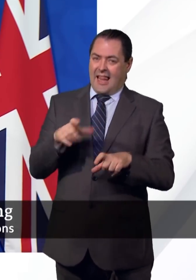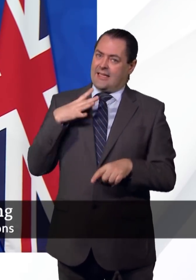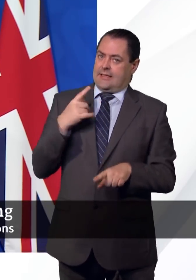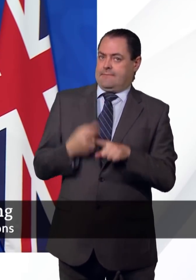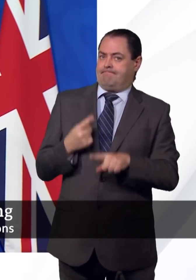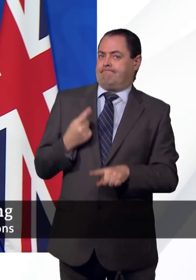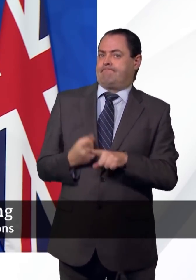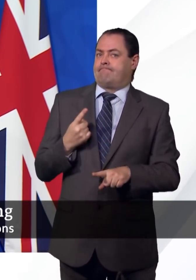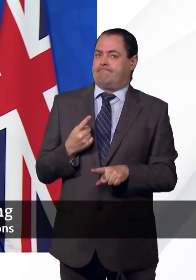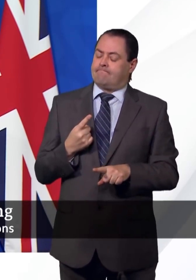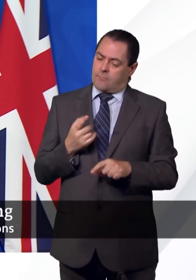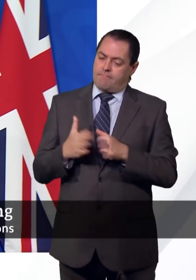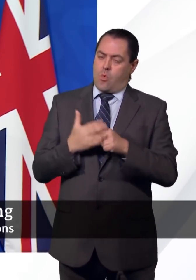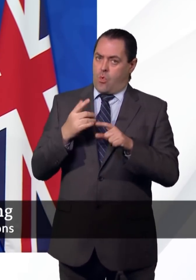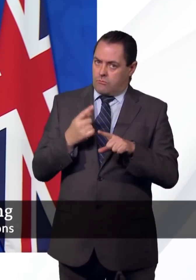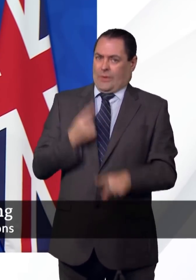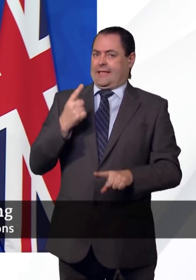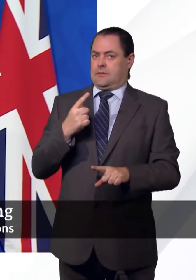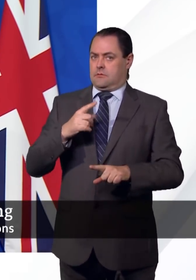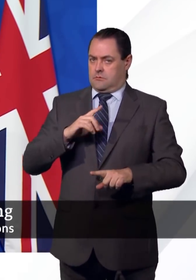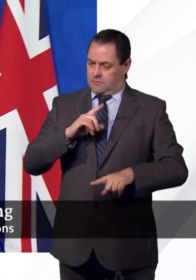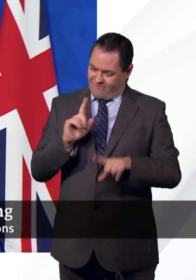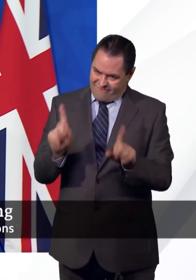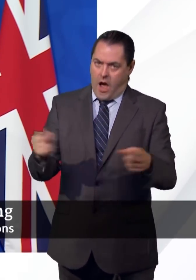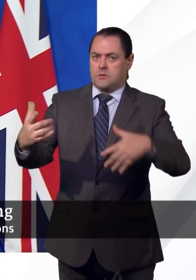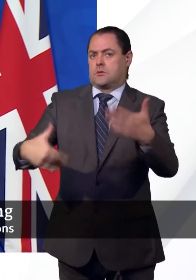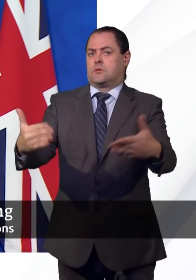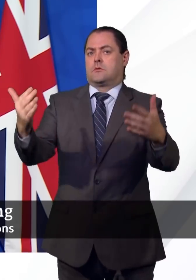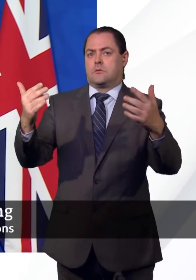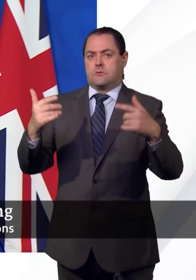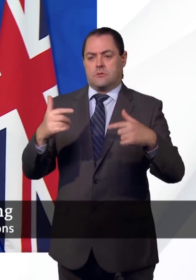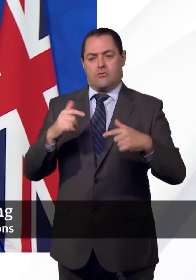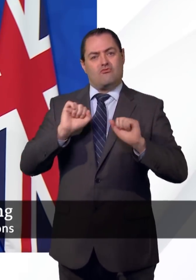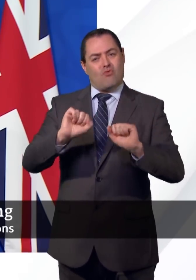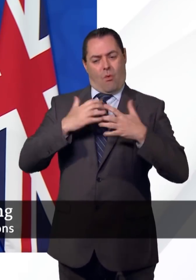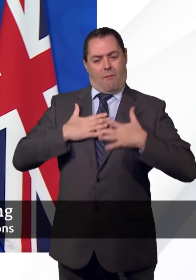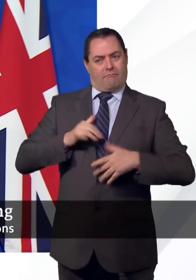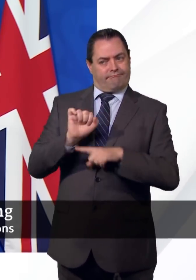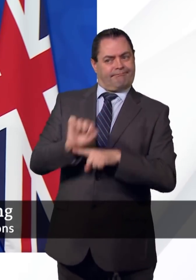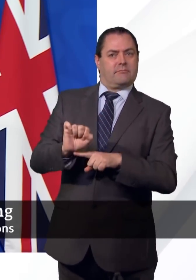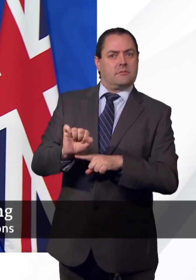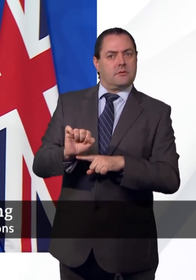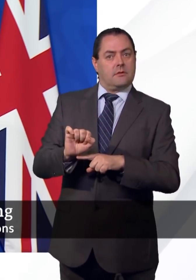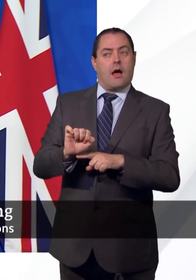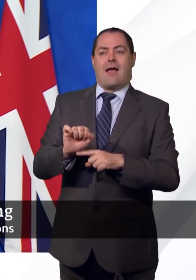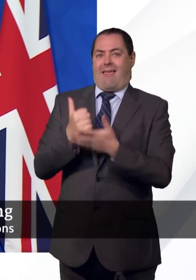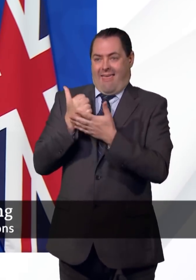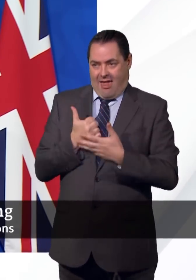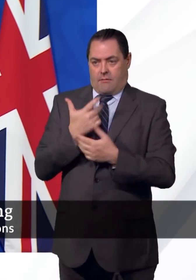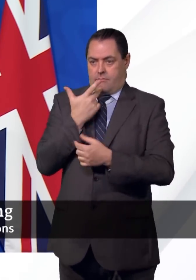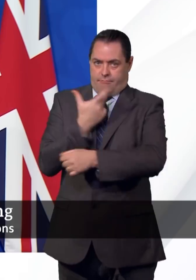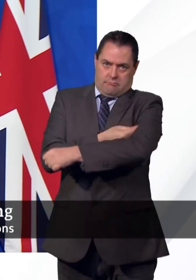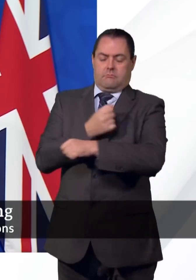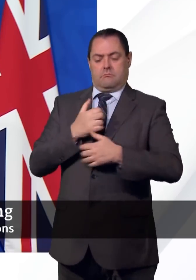because our scientists are absolutely confident that your immune response will be stronger if you've been boosted. And while you're at it,